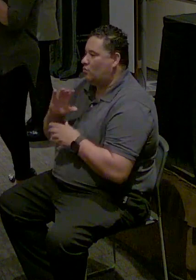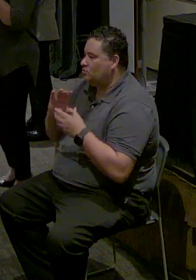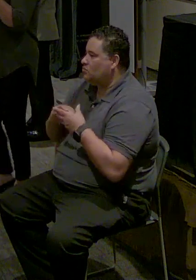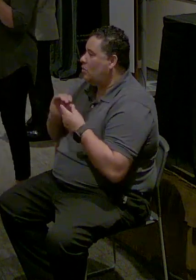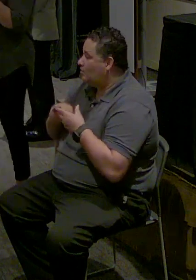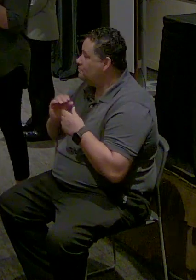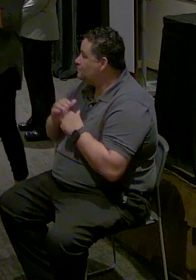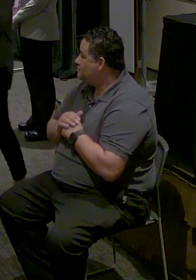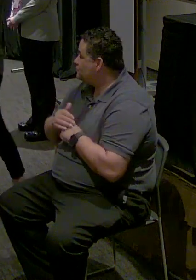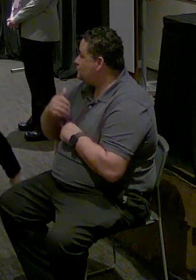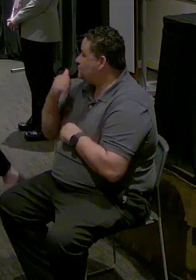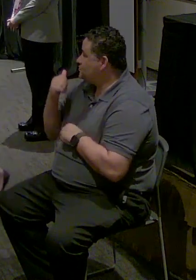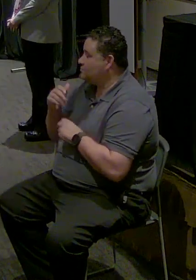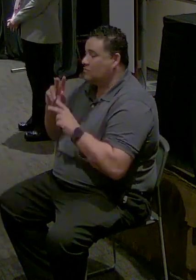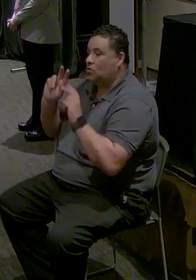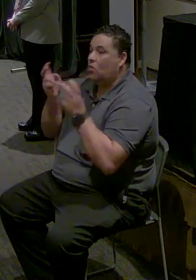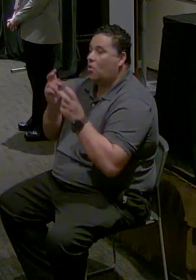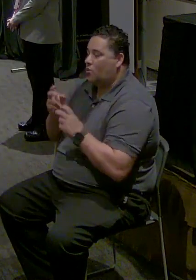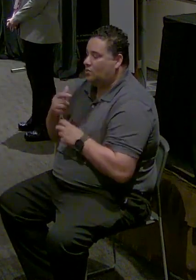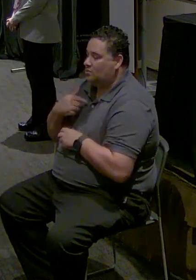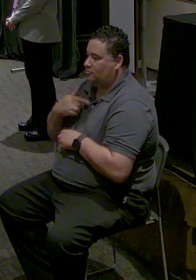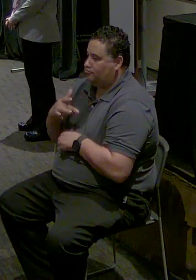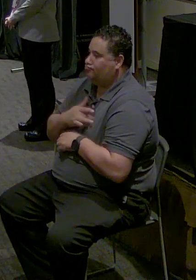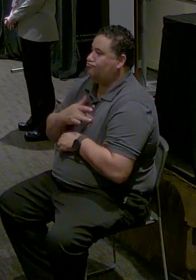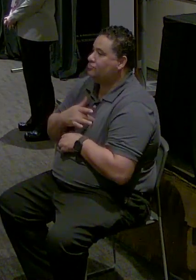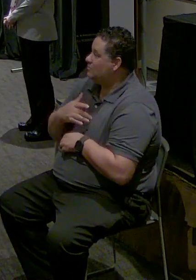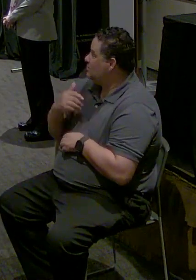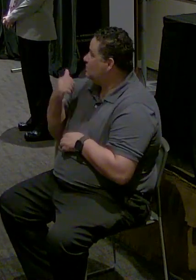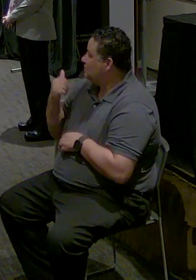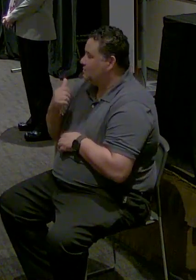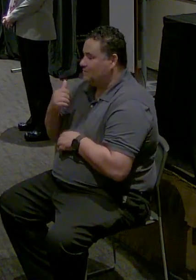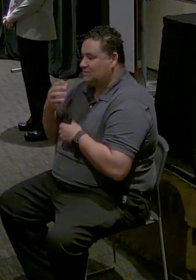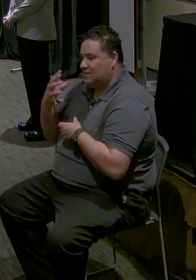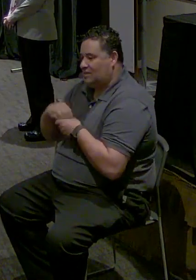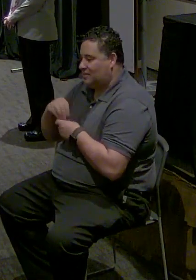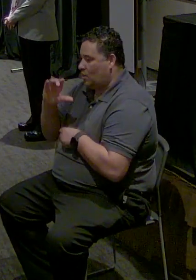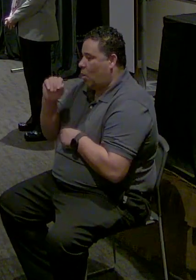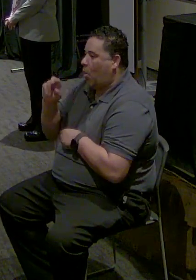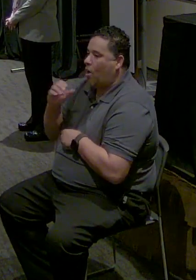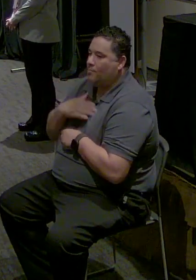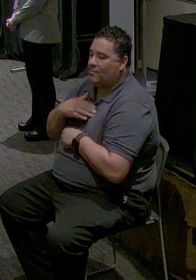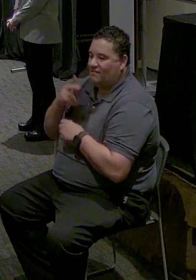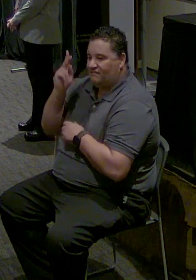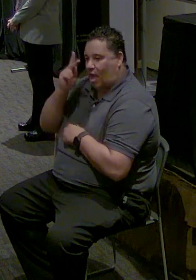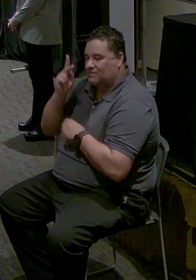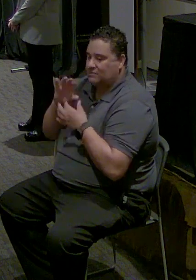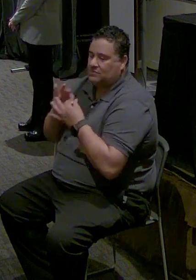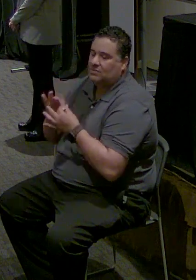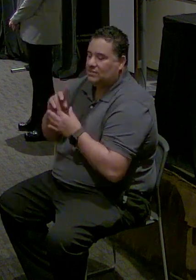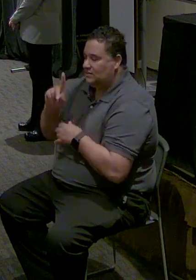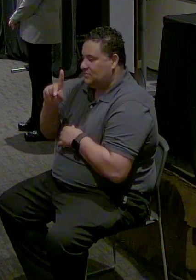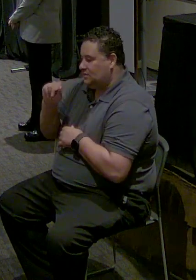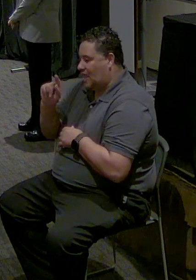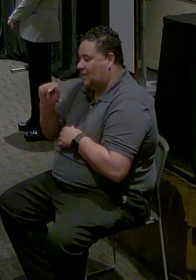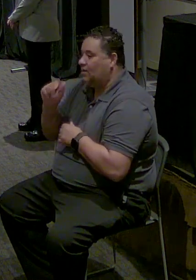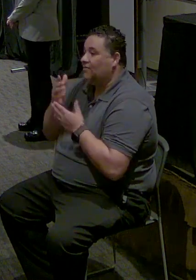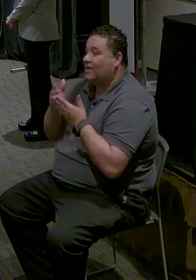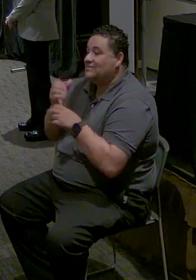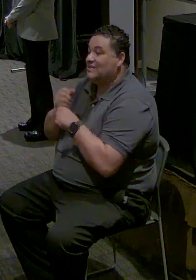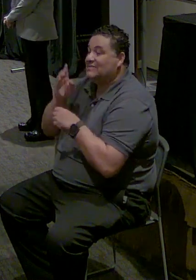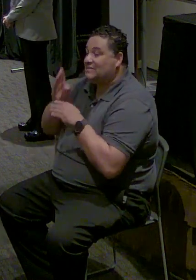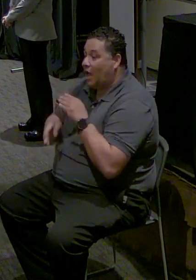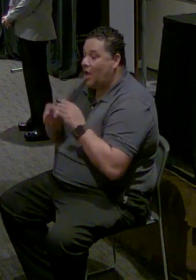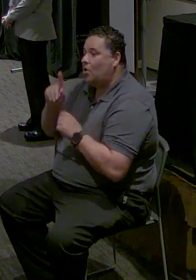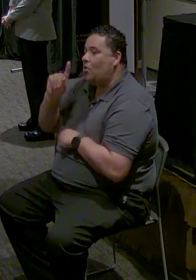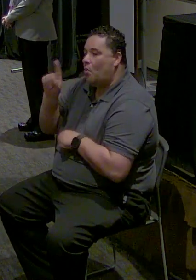This is a quote that resonates with me. It's at the core of my philosophy around data. Things get done